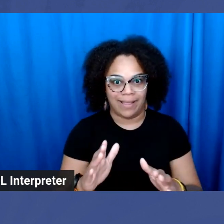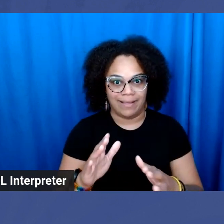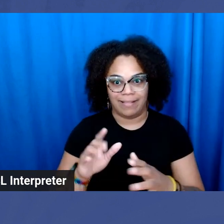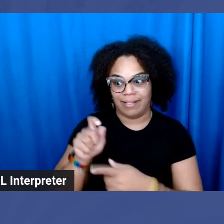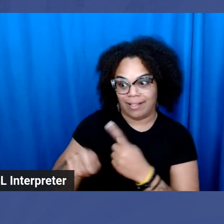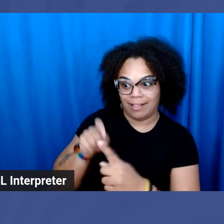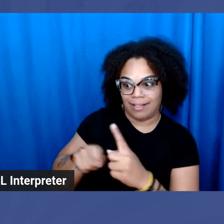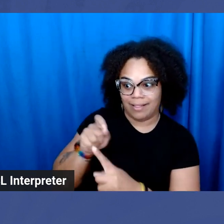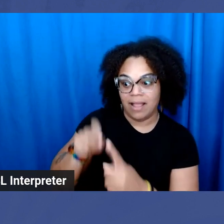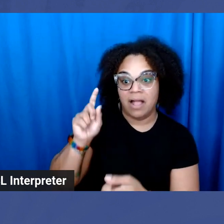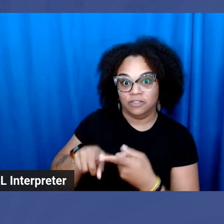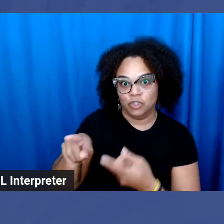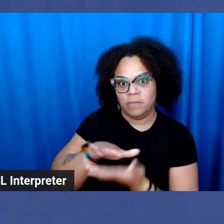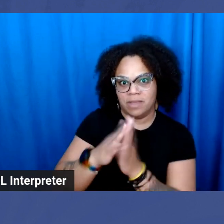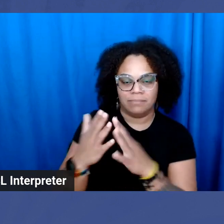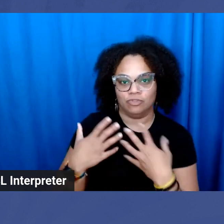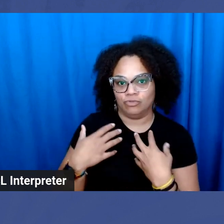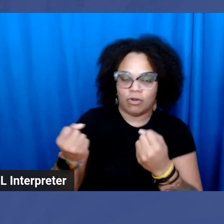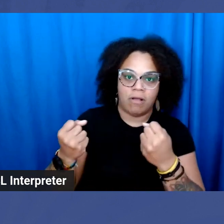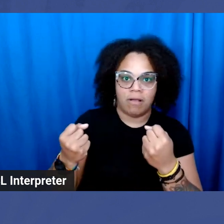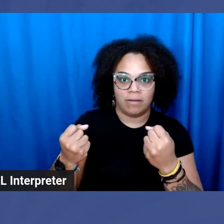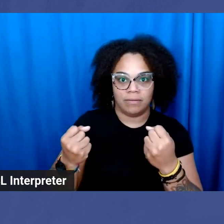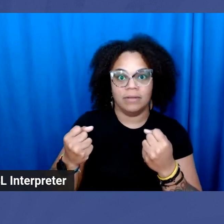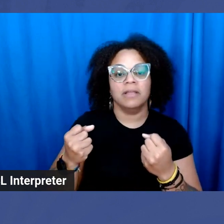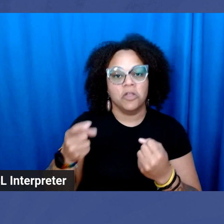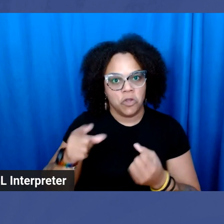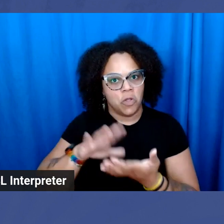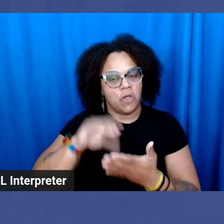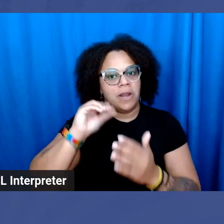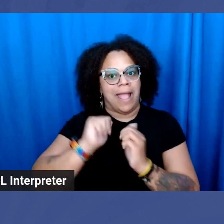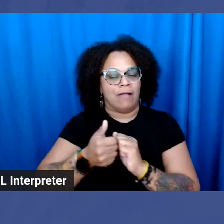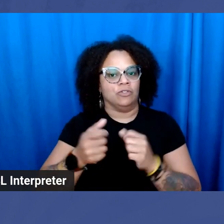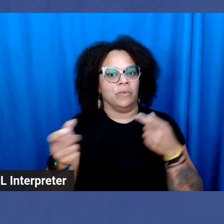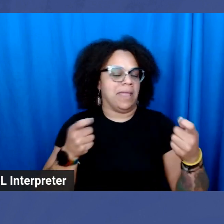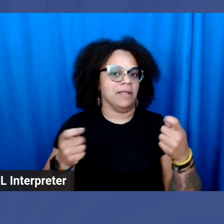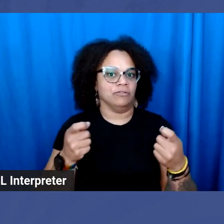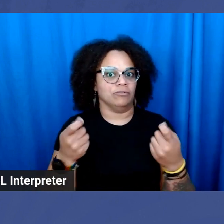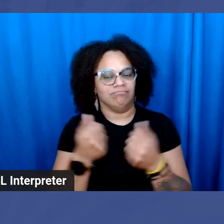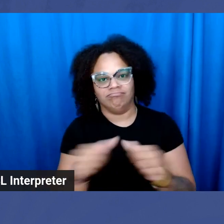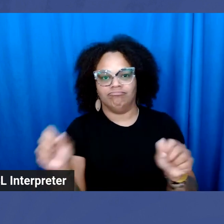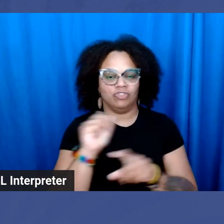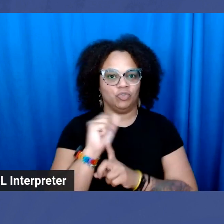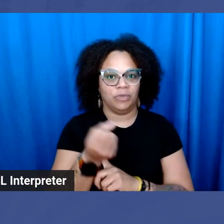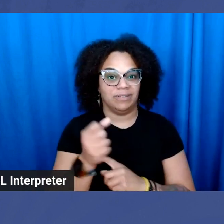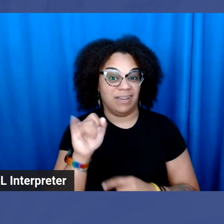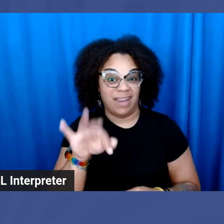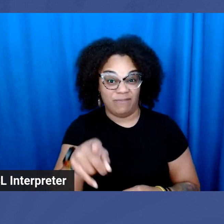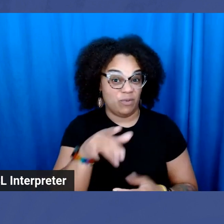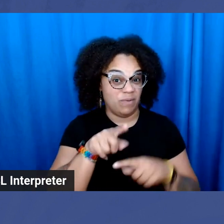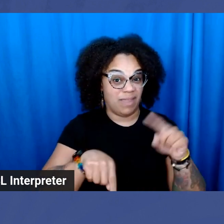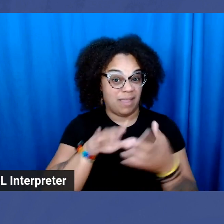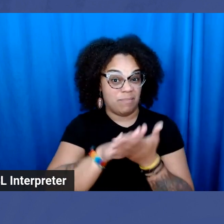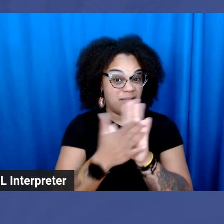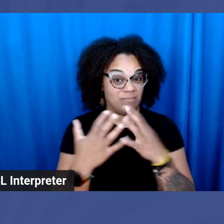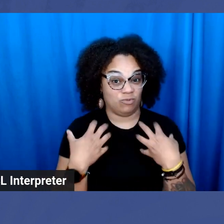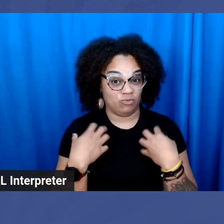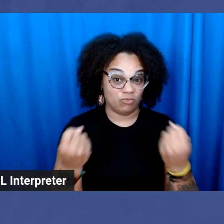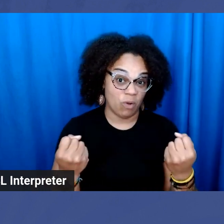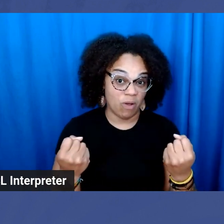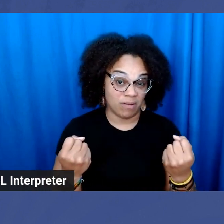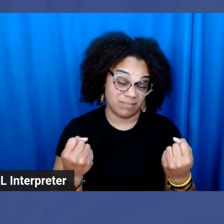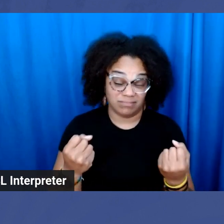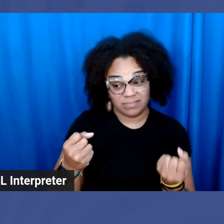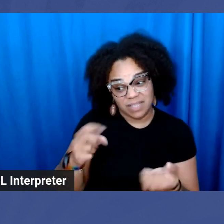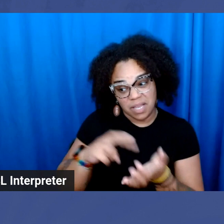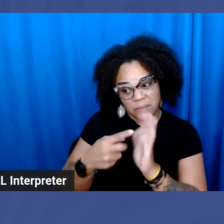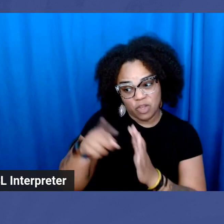everything, because you had to be strong to deal with it. And if you couldn't, then you should just leave, which a lot of people did. In